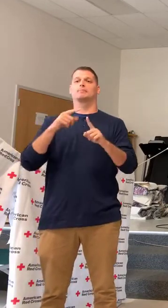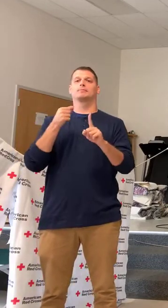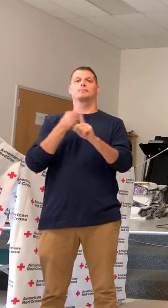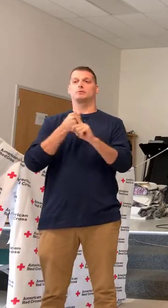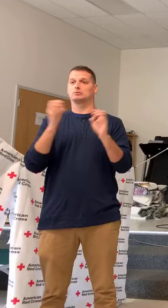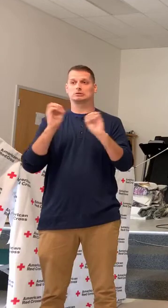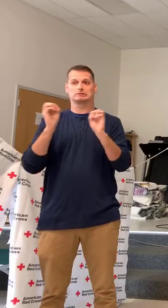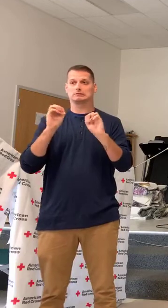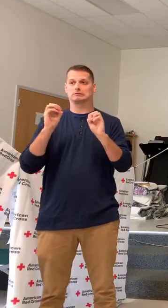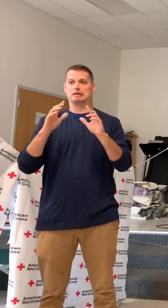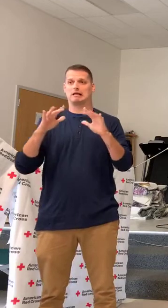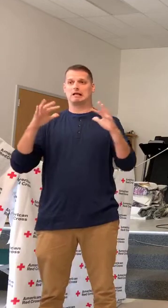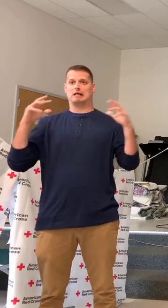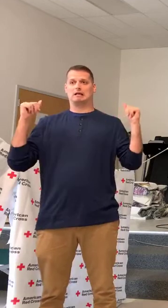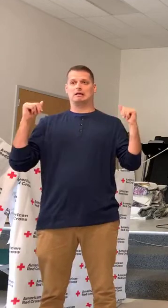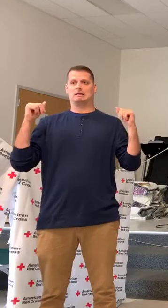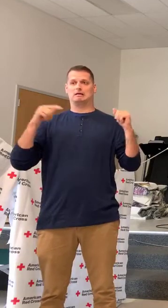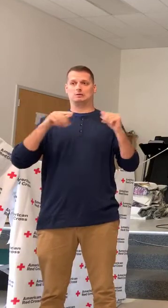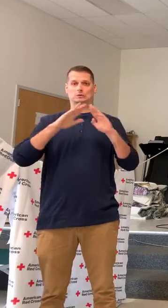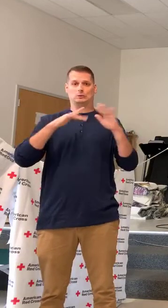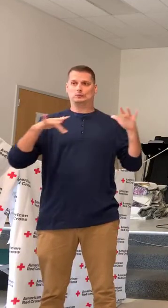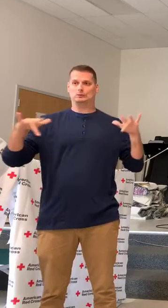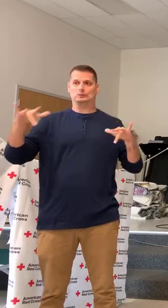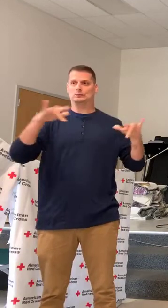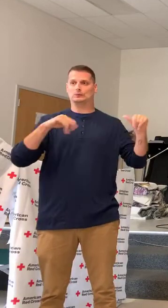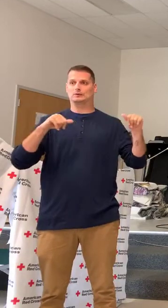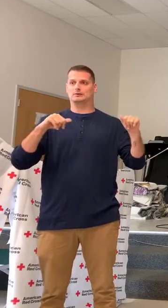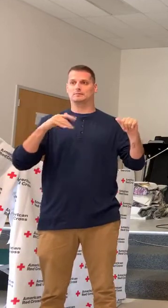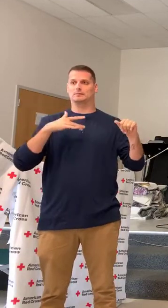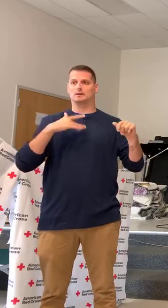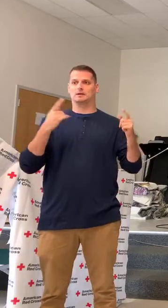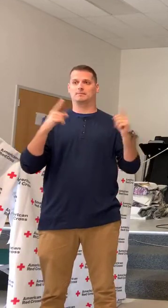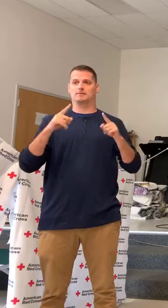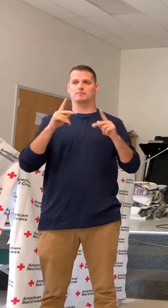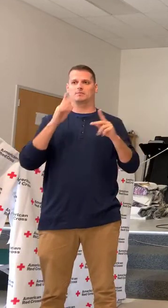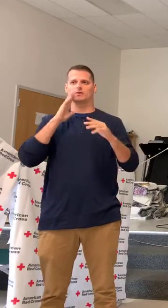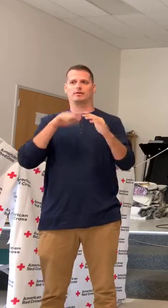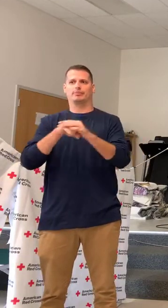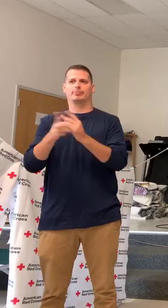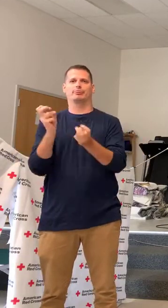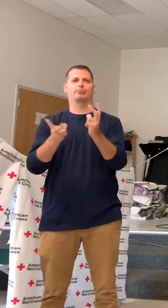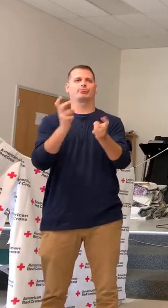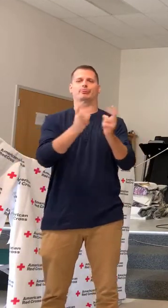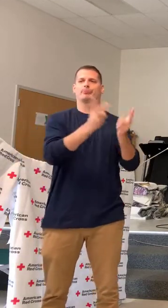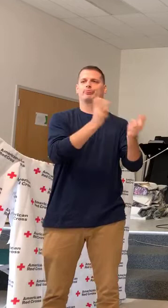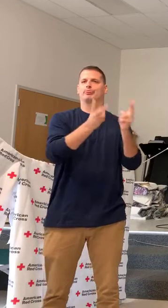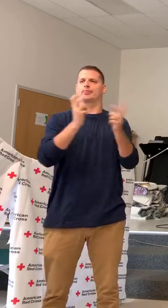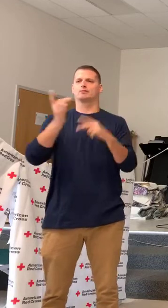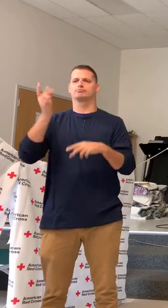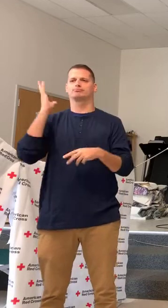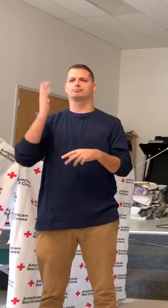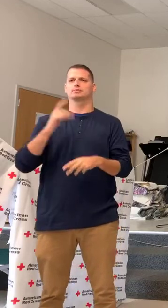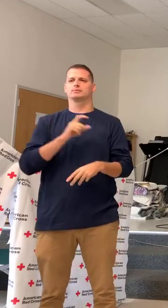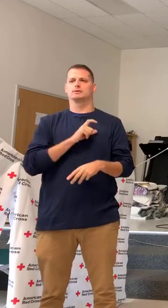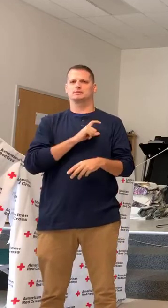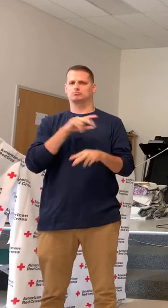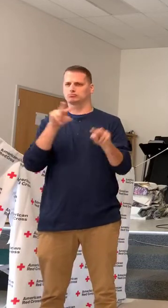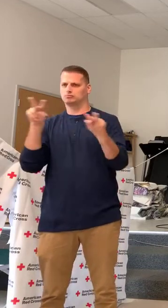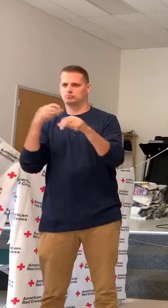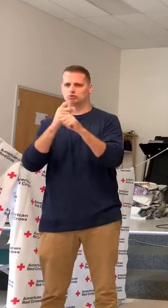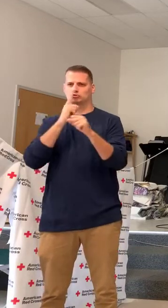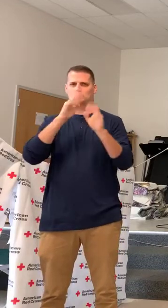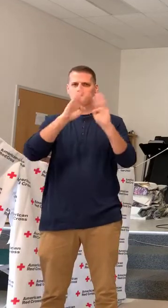from day one with us. They've had about 10 troopers, day shift, night shift, really helping out. So it's been a true interagency